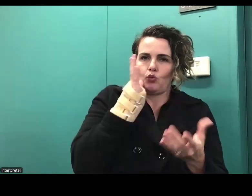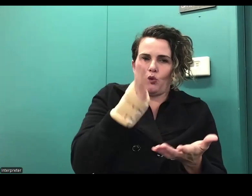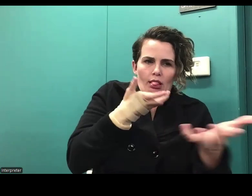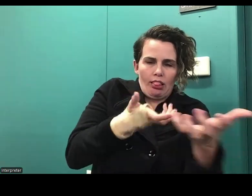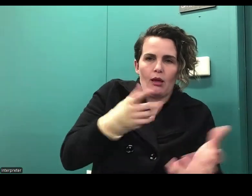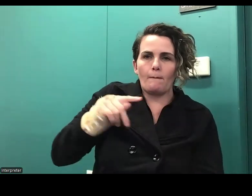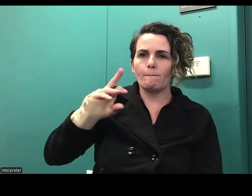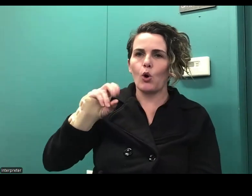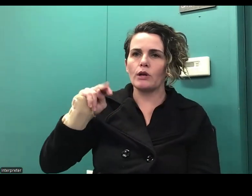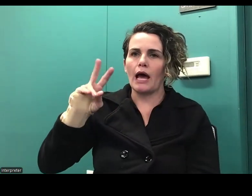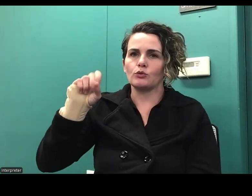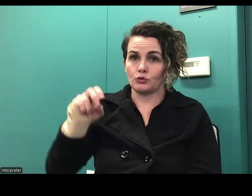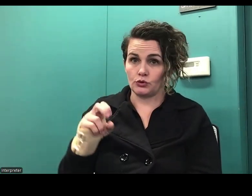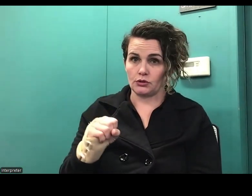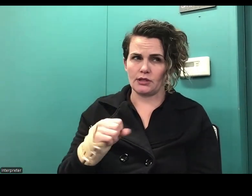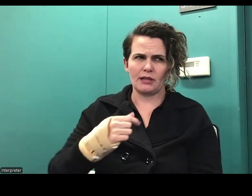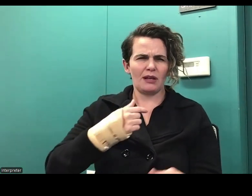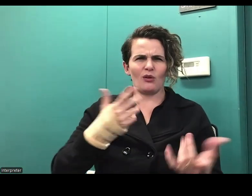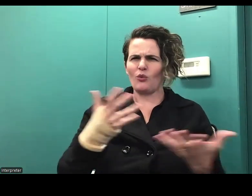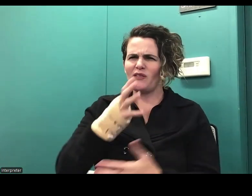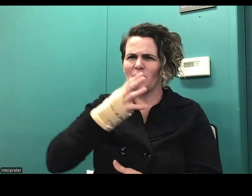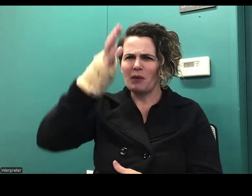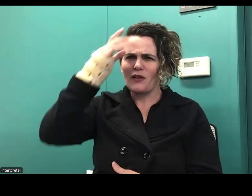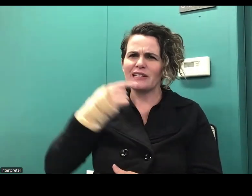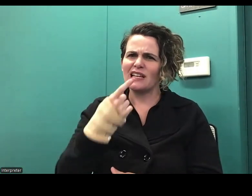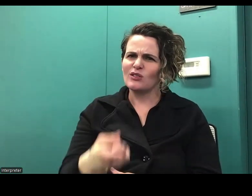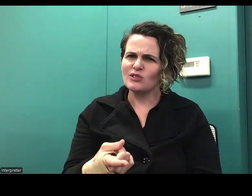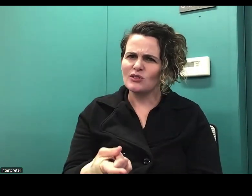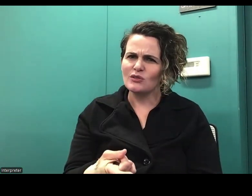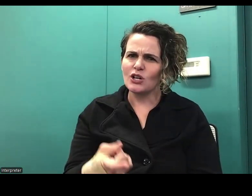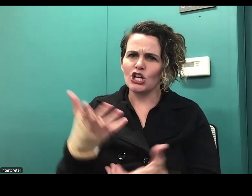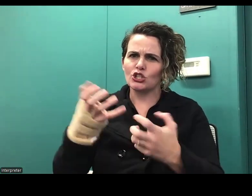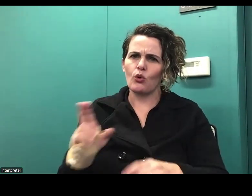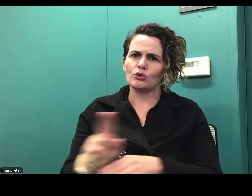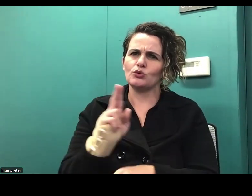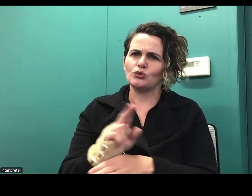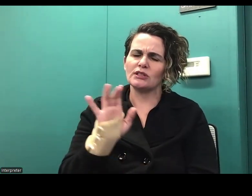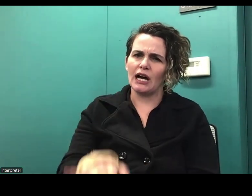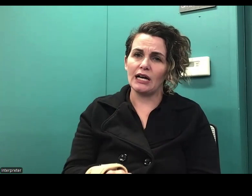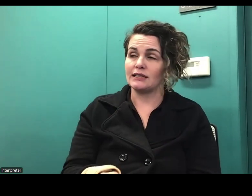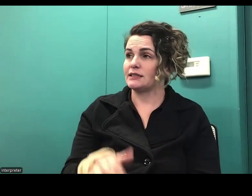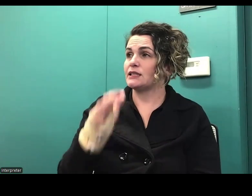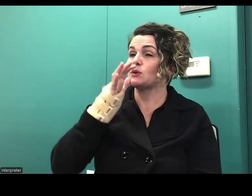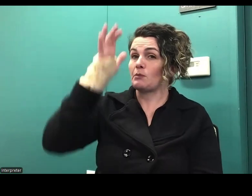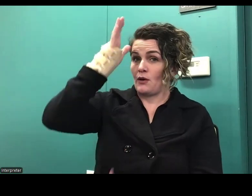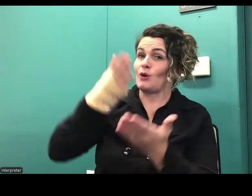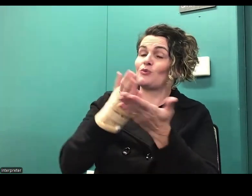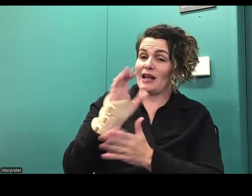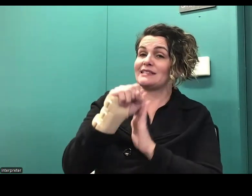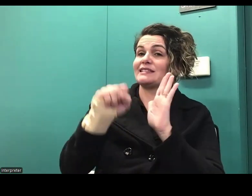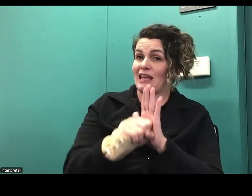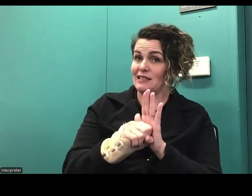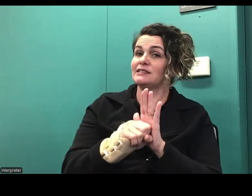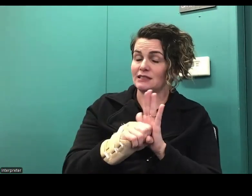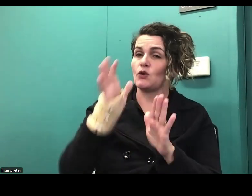time is, what if the parent chooses it? Or what if the parent tells you that they don't want you to use it? It's a parent rights state.